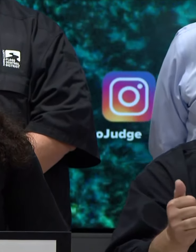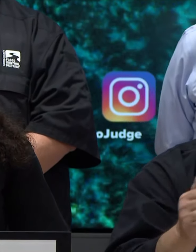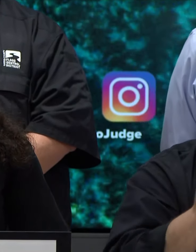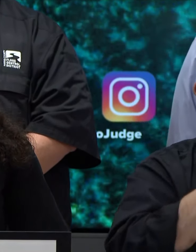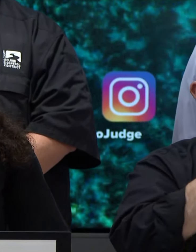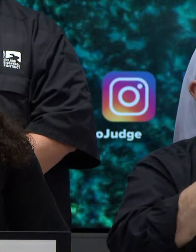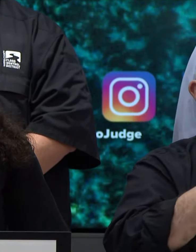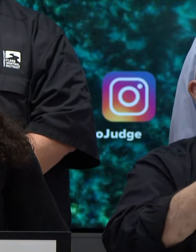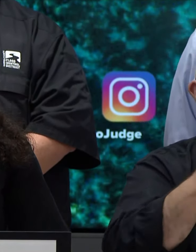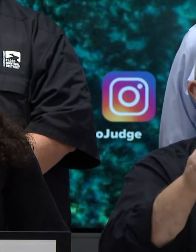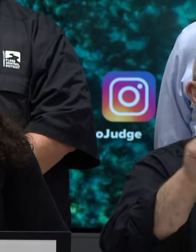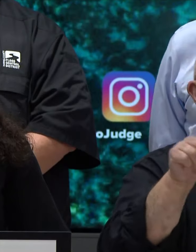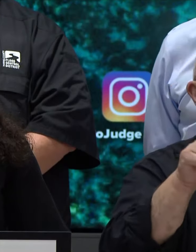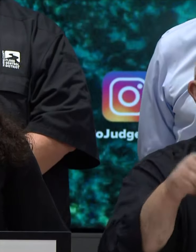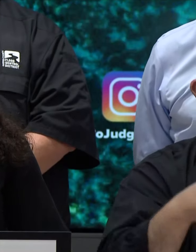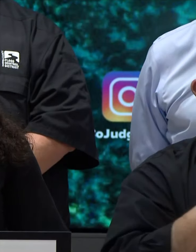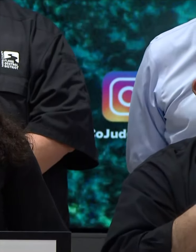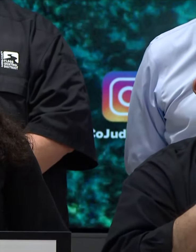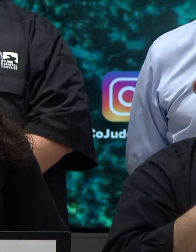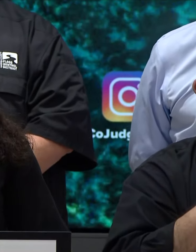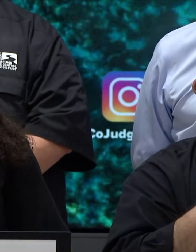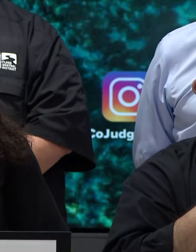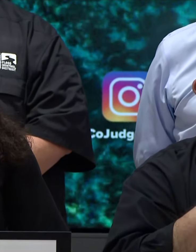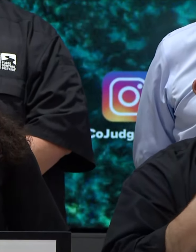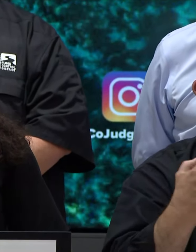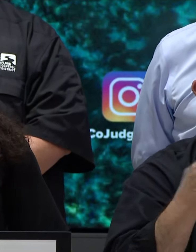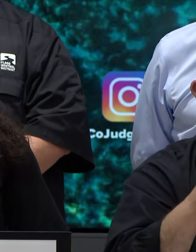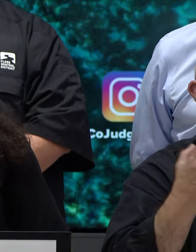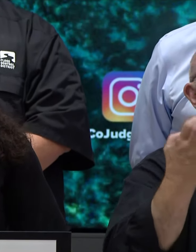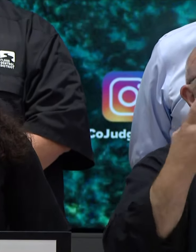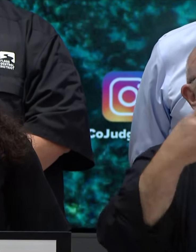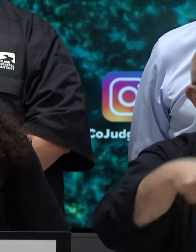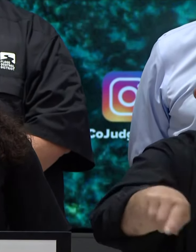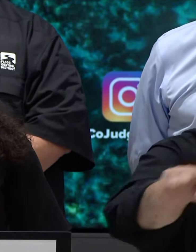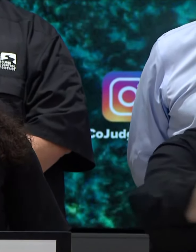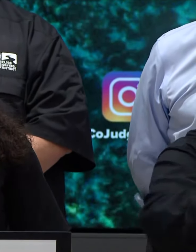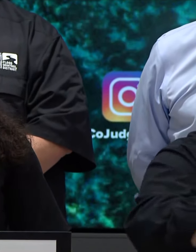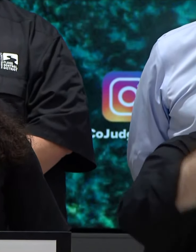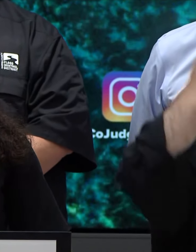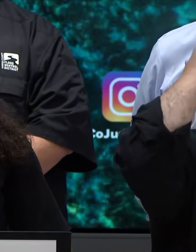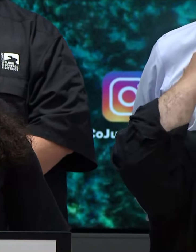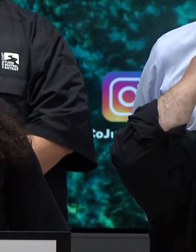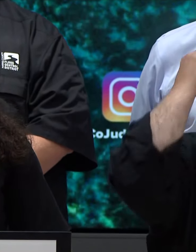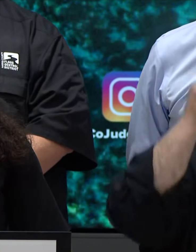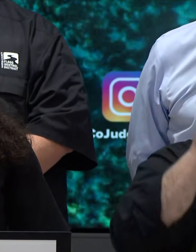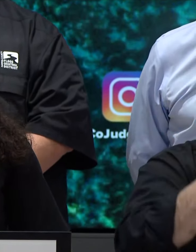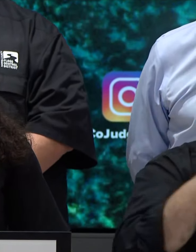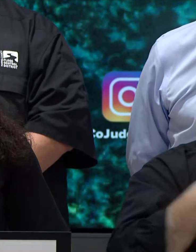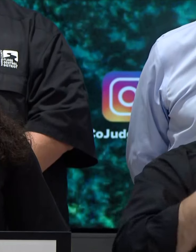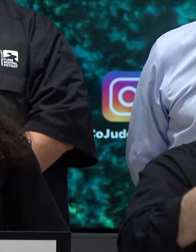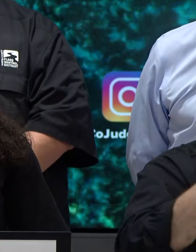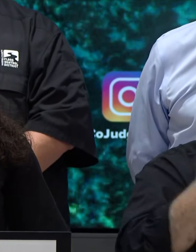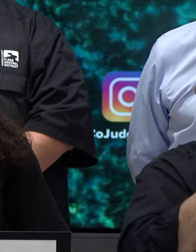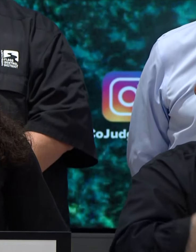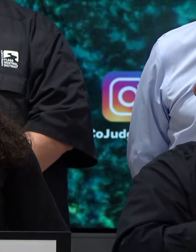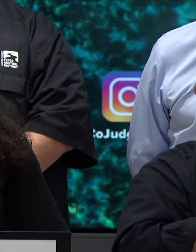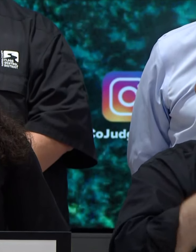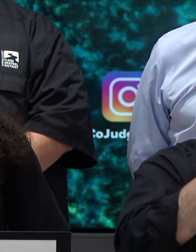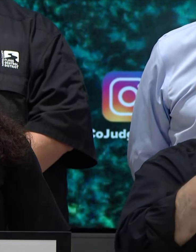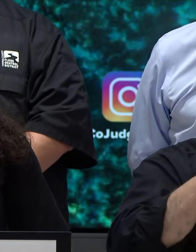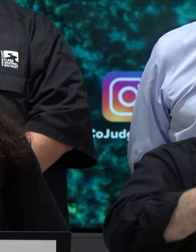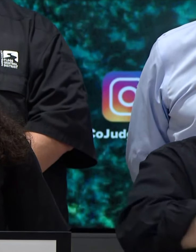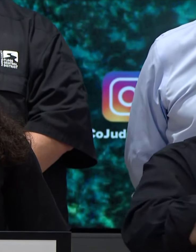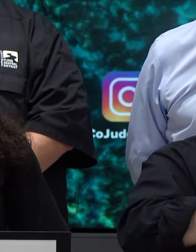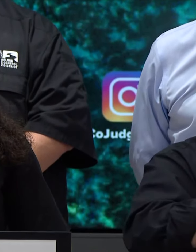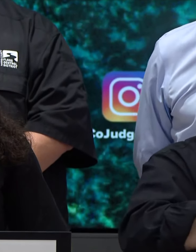answers to other questions, you know, I just want you to know we are working with all our partners, all levels of government,